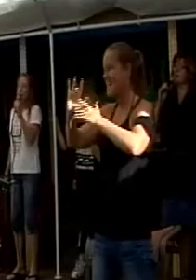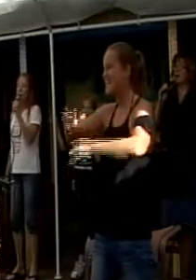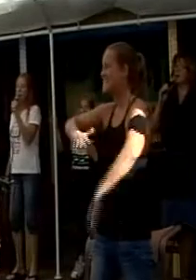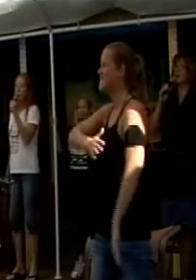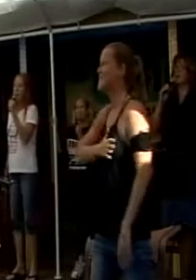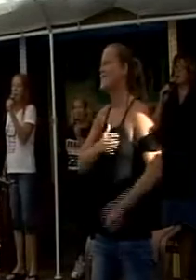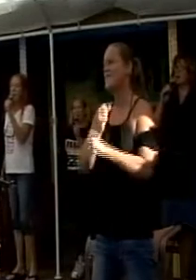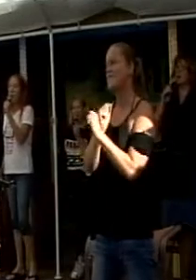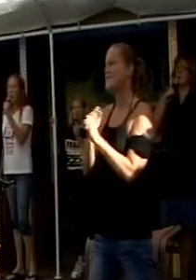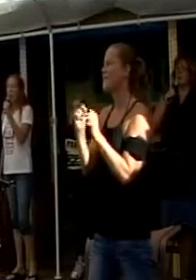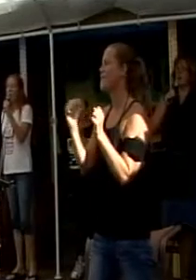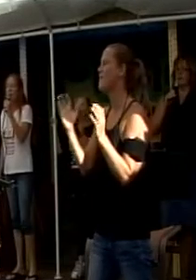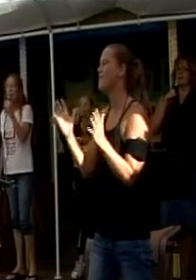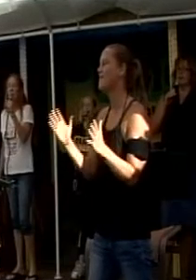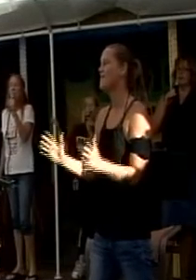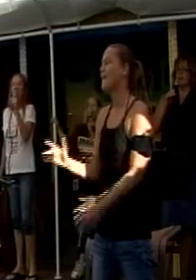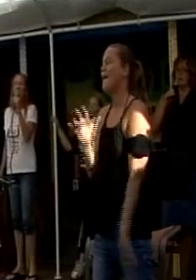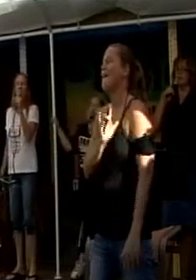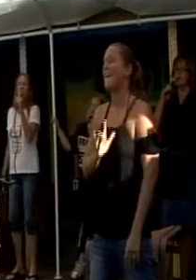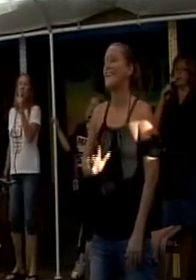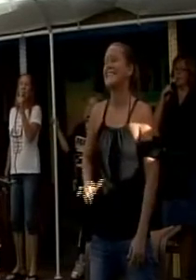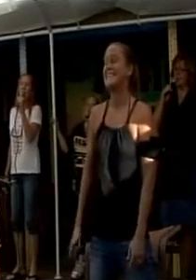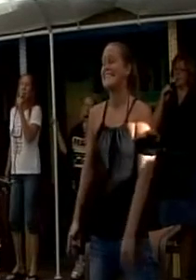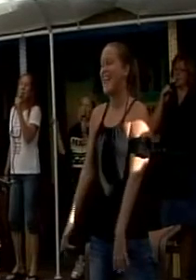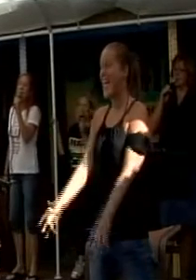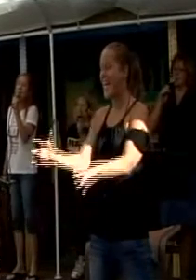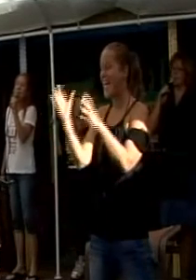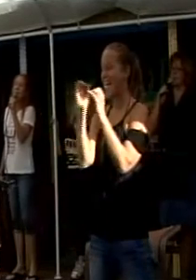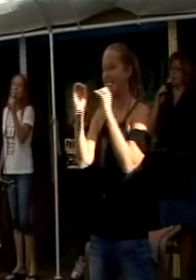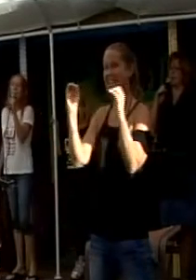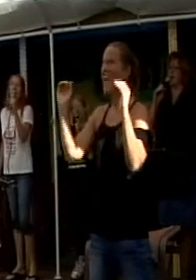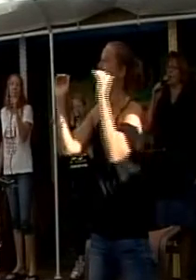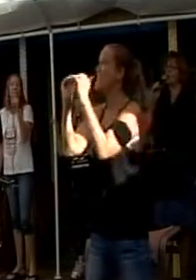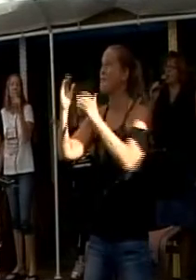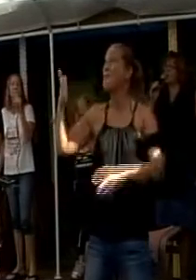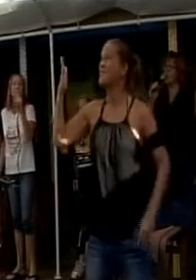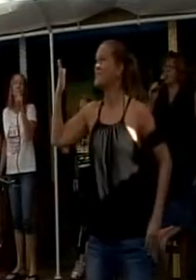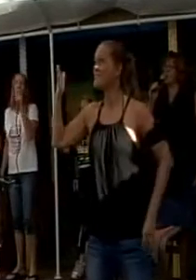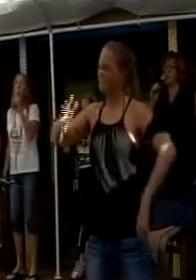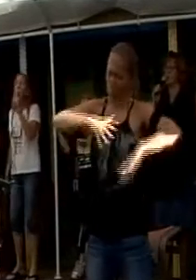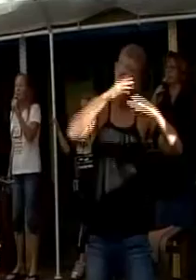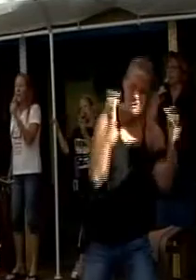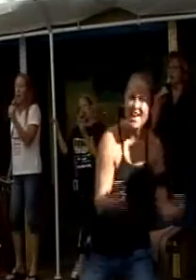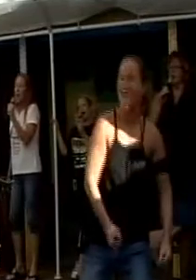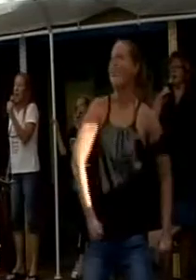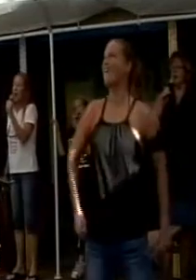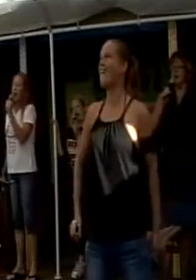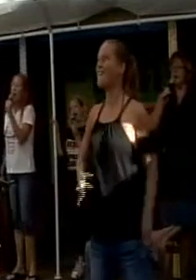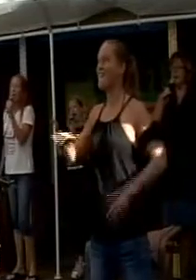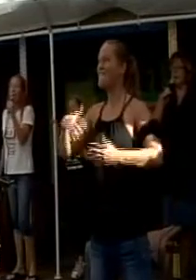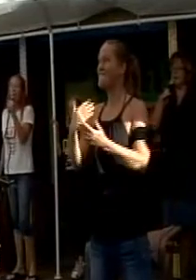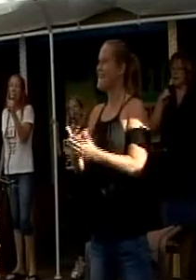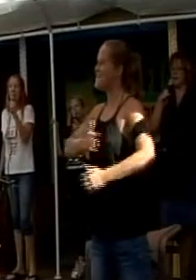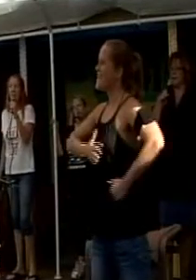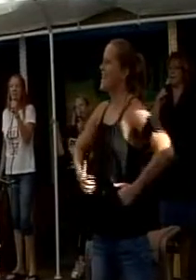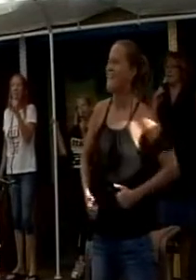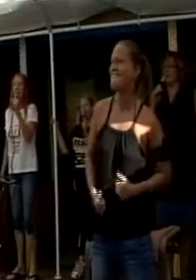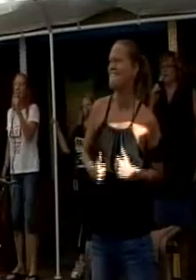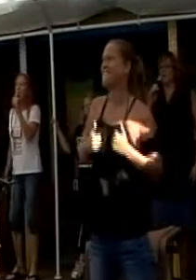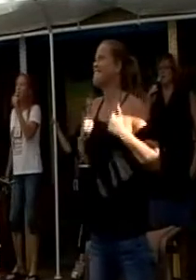Jesus, my Savior, Lord, there is none like you. All of